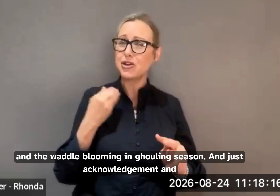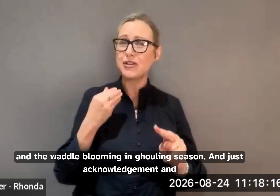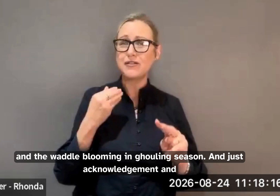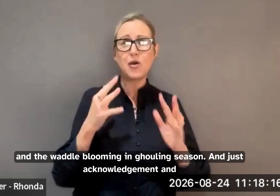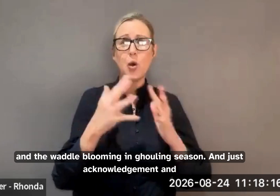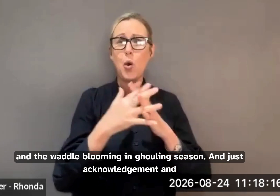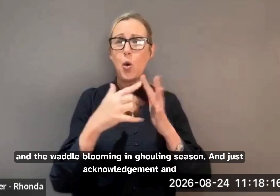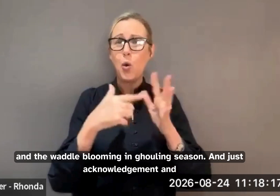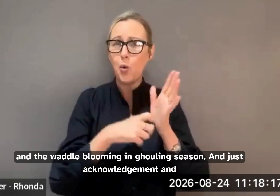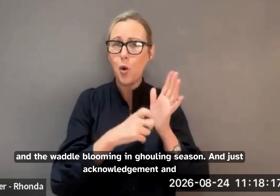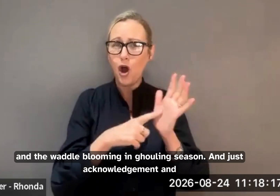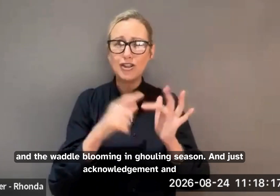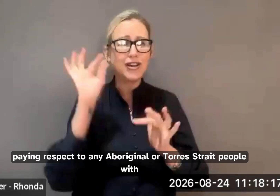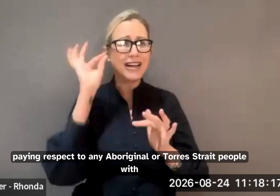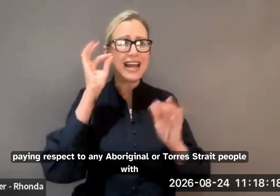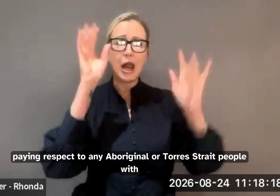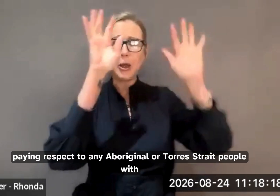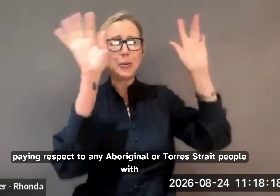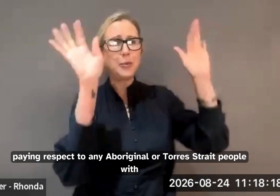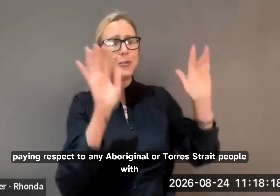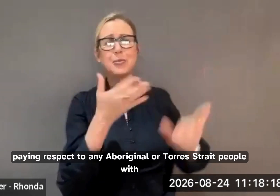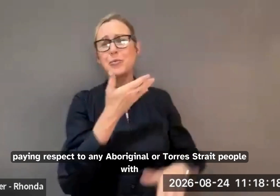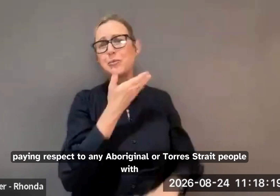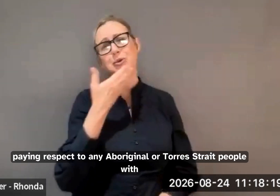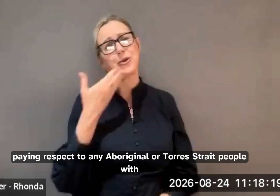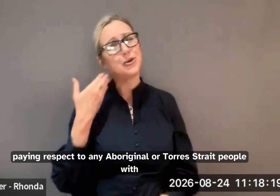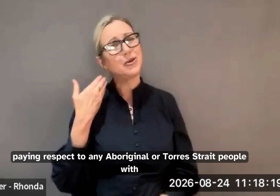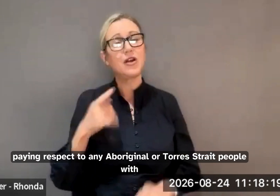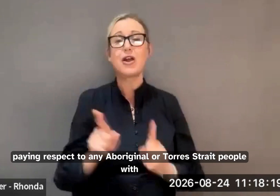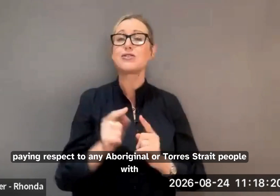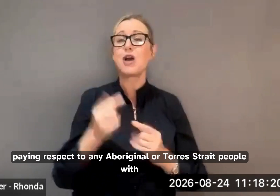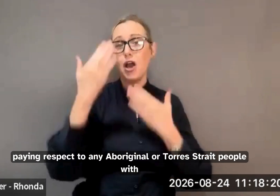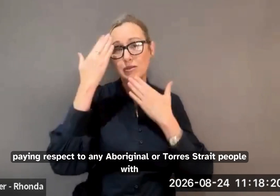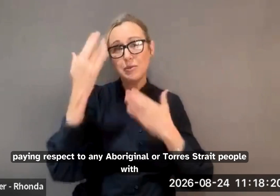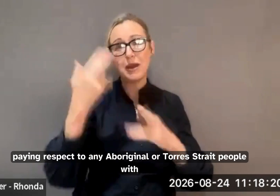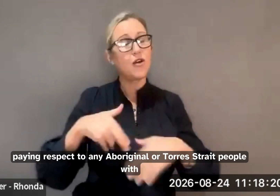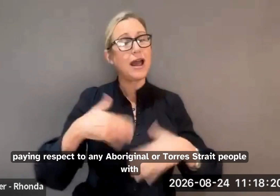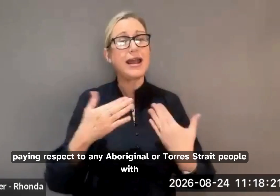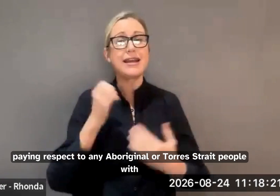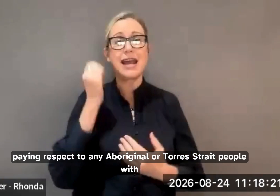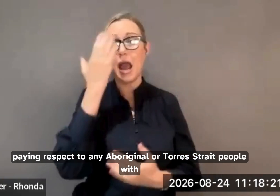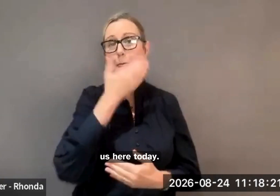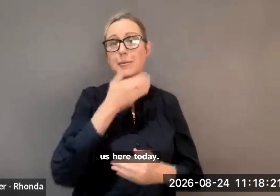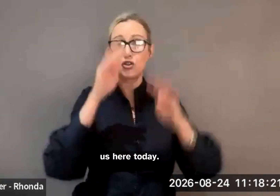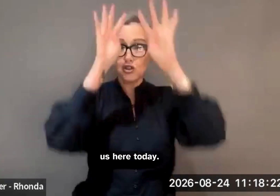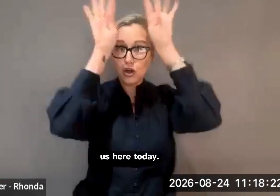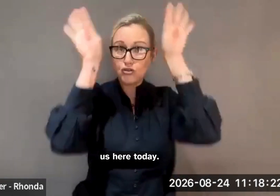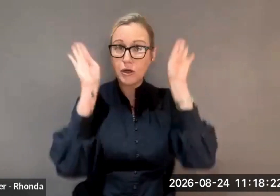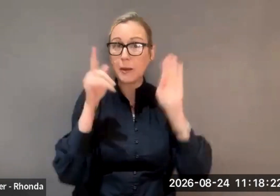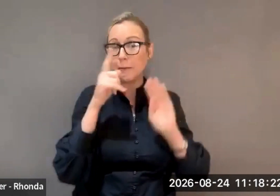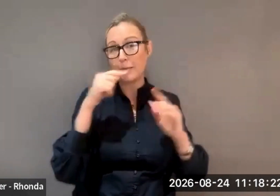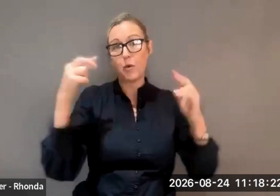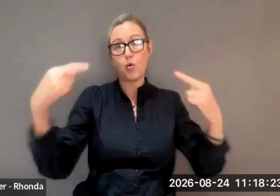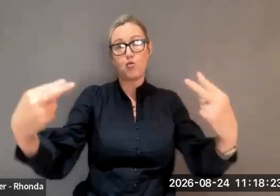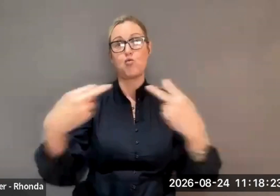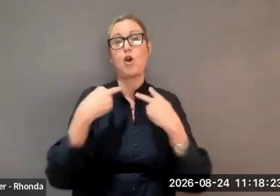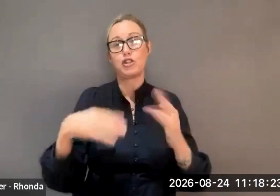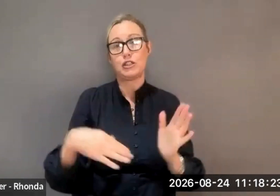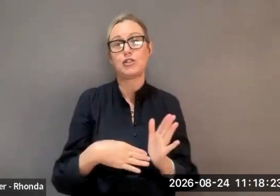just acknowledgement and paying respect to any Aboriginal or Torres Strait people with us here today.